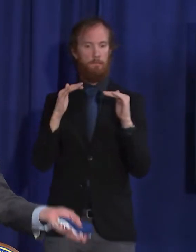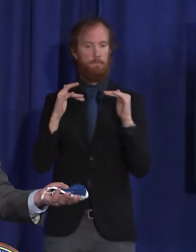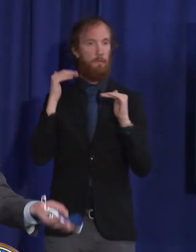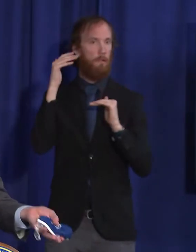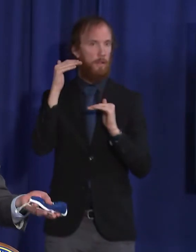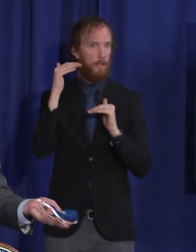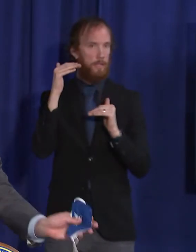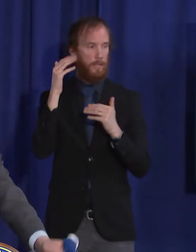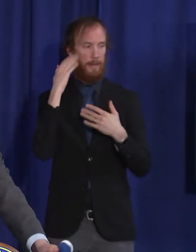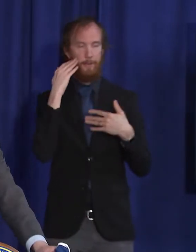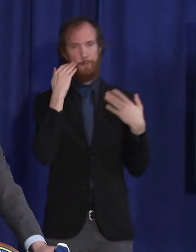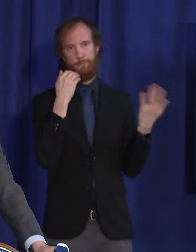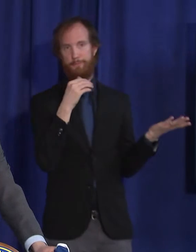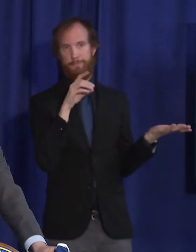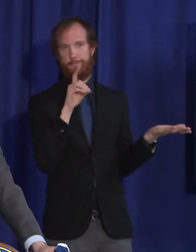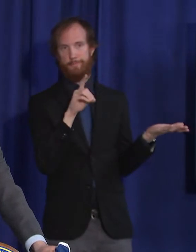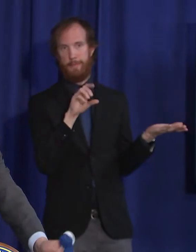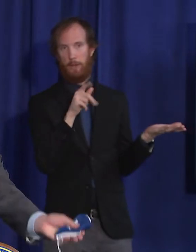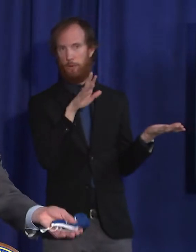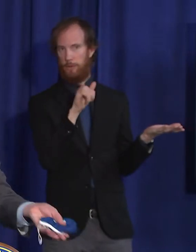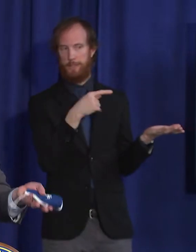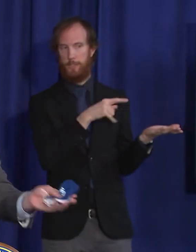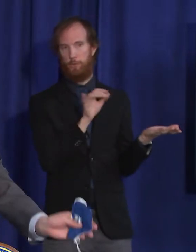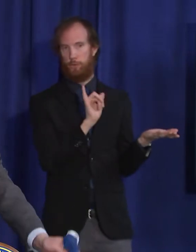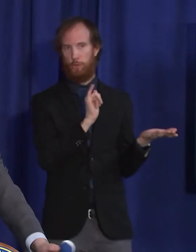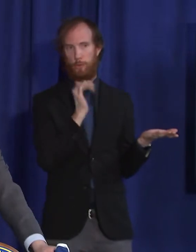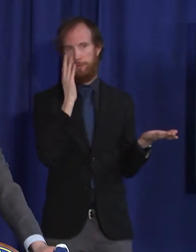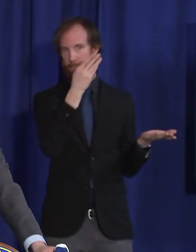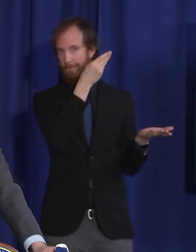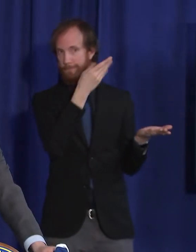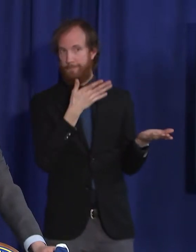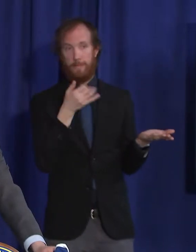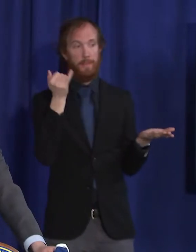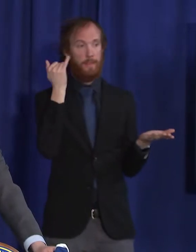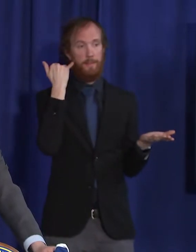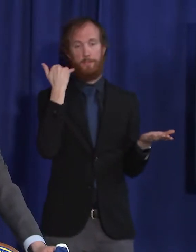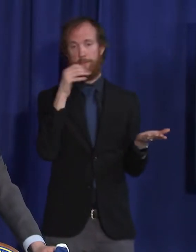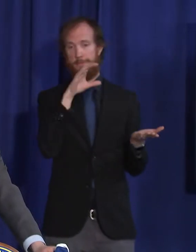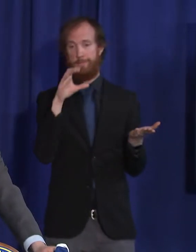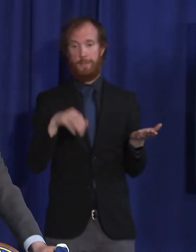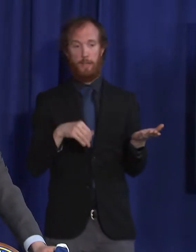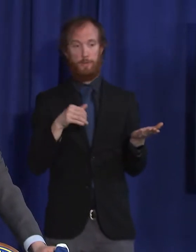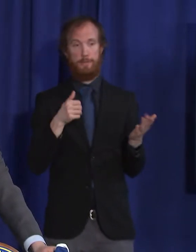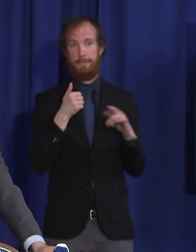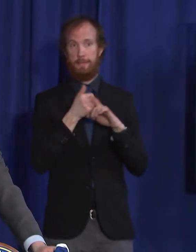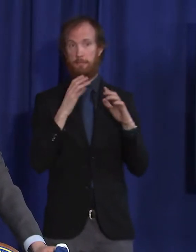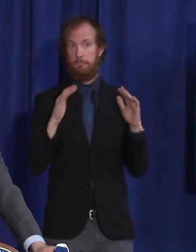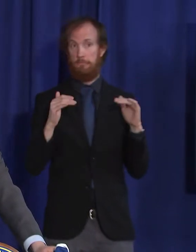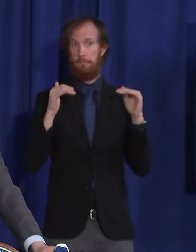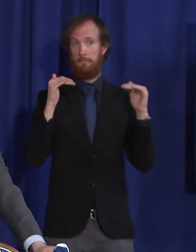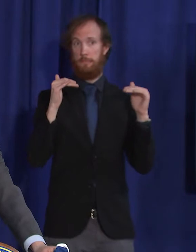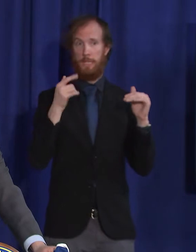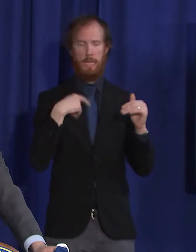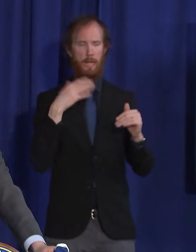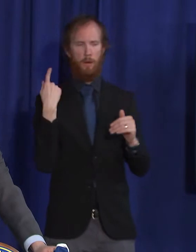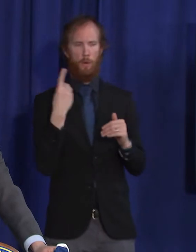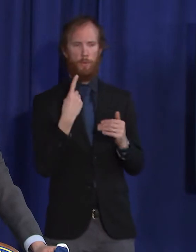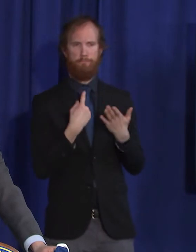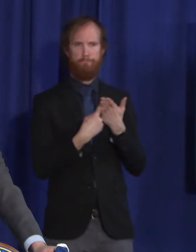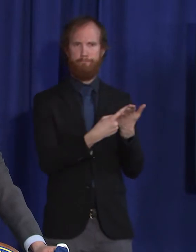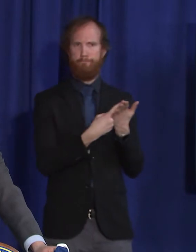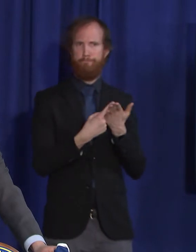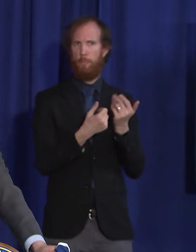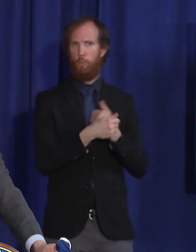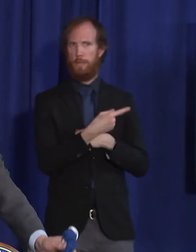also be, she would also follow with, having the city being at a higher risk level. It would always be in consultation with Dr. Arwady and the